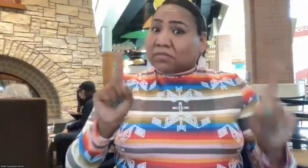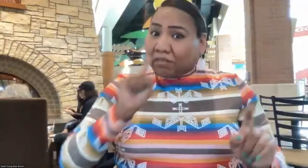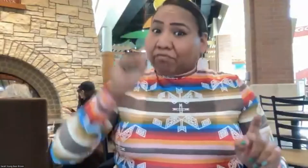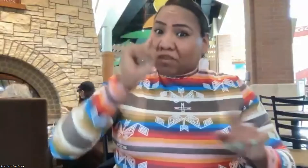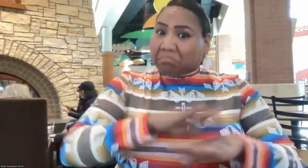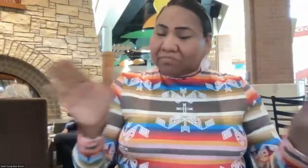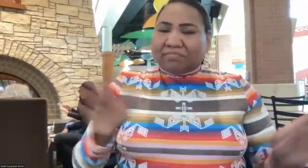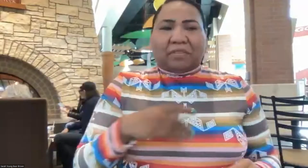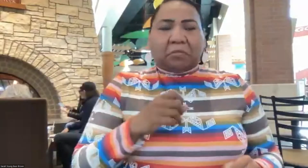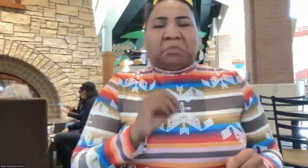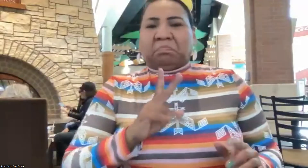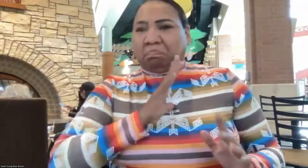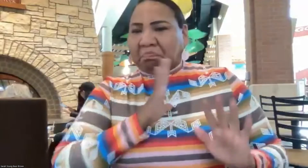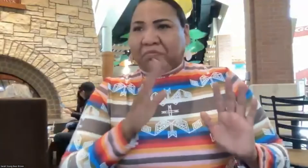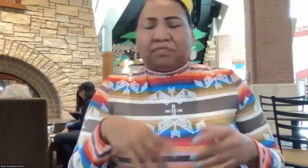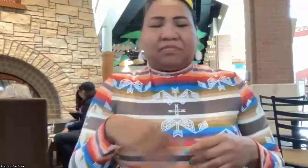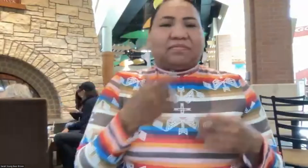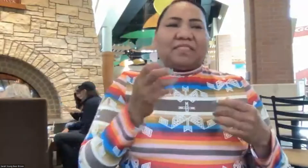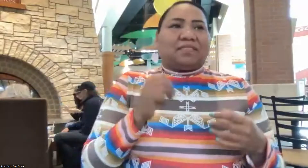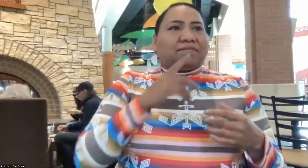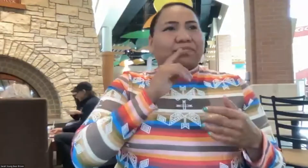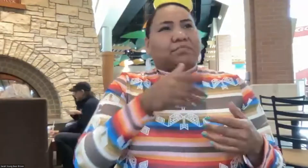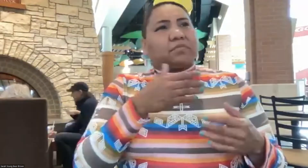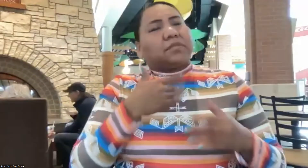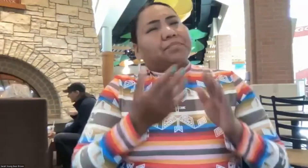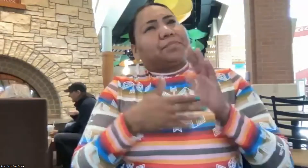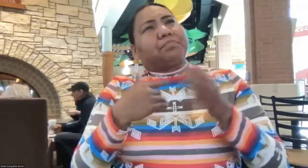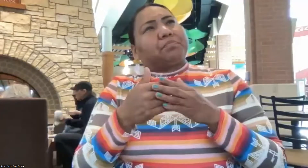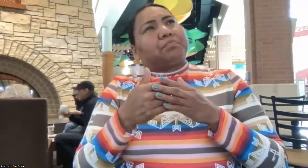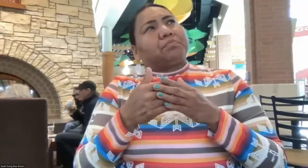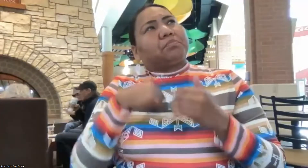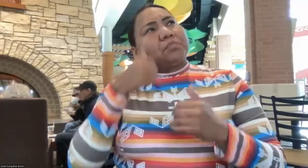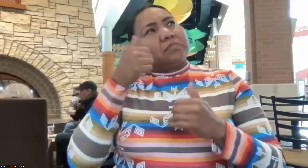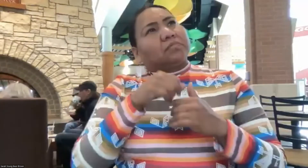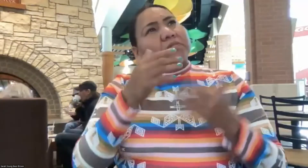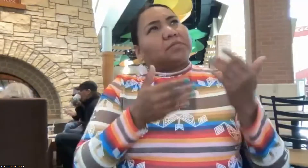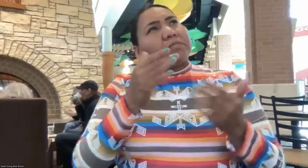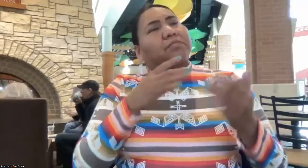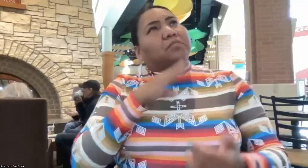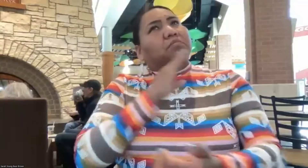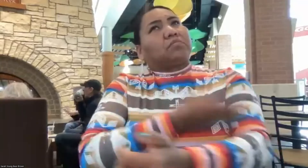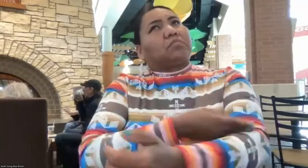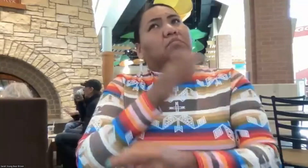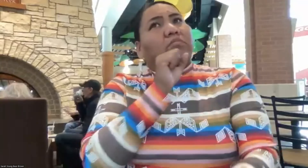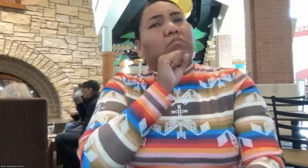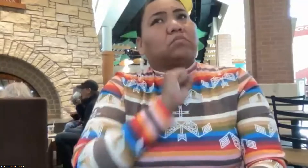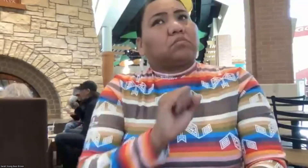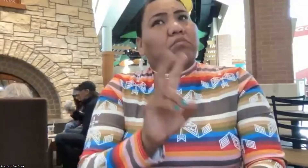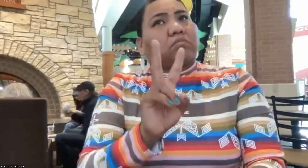Maybe one false negative would have been enough, but they wanted to keep testing. And there really wasn't a good